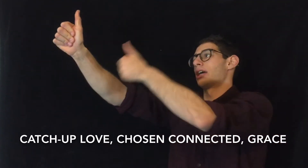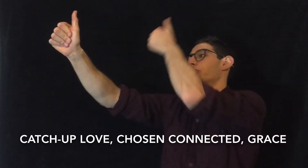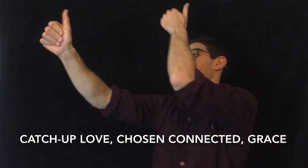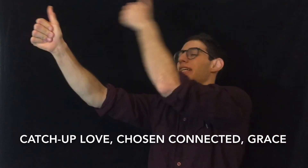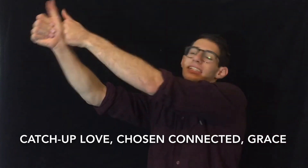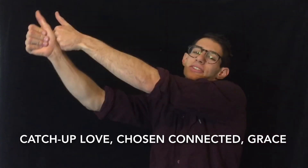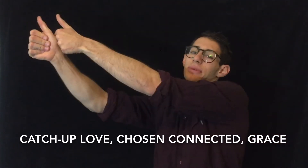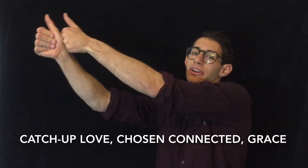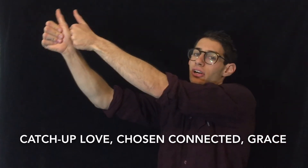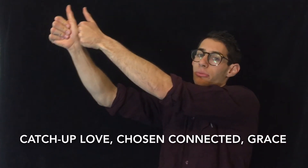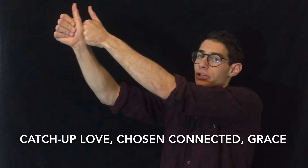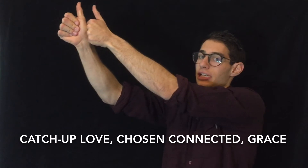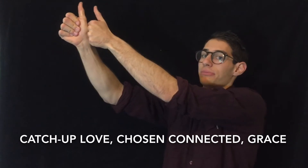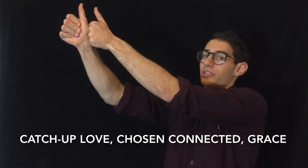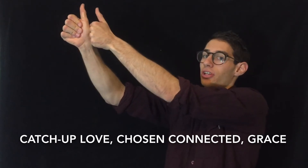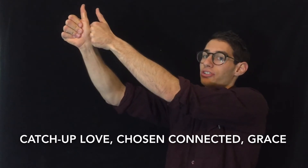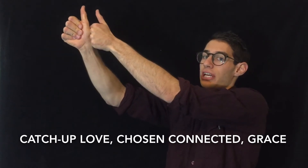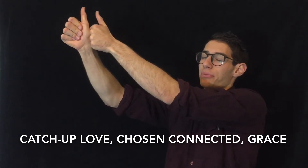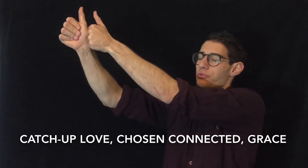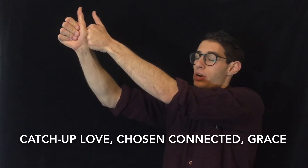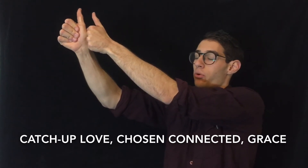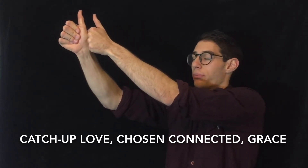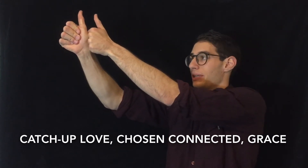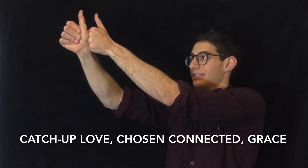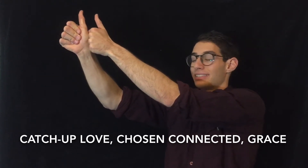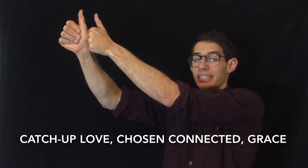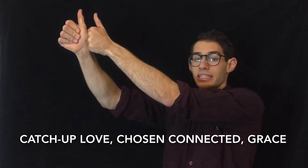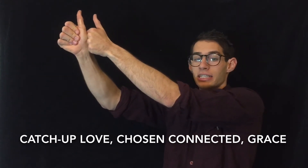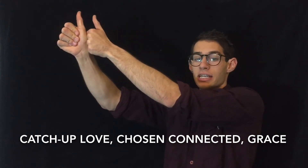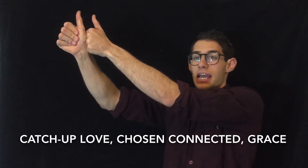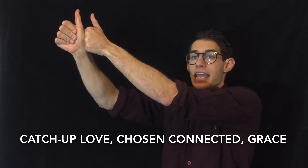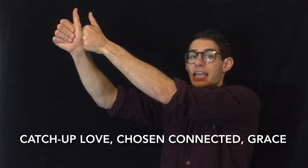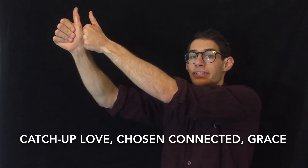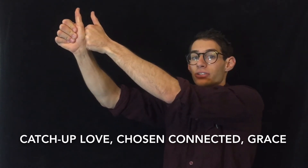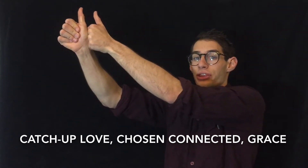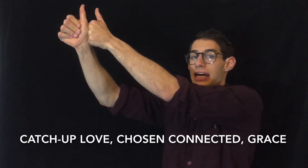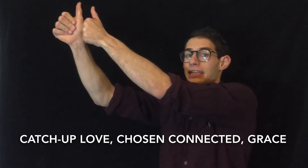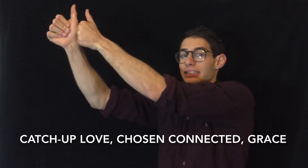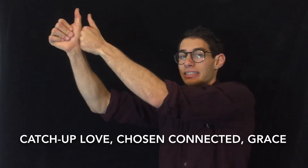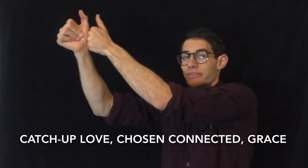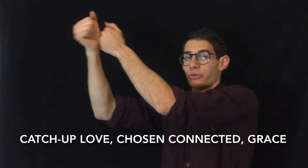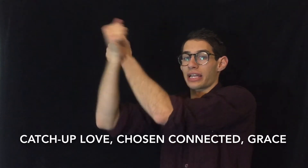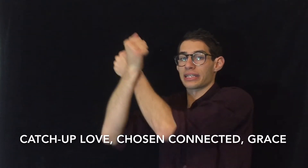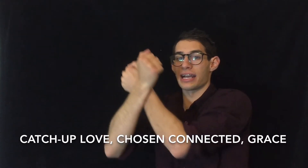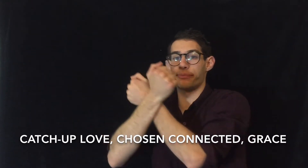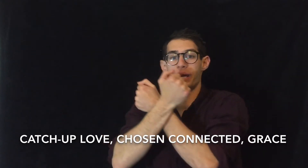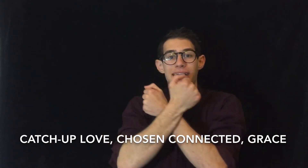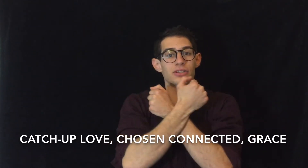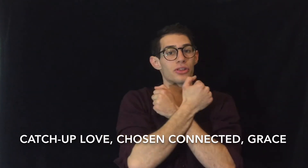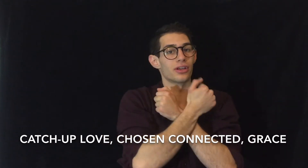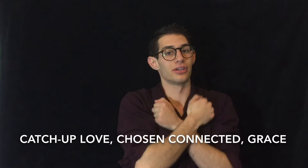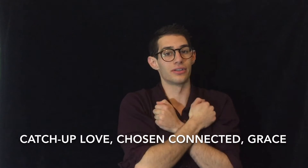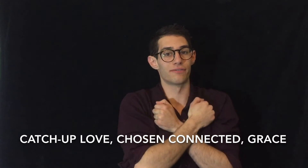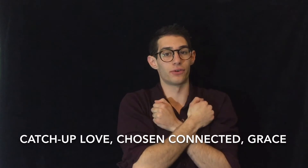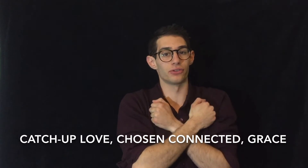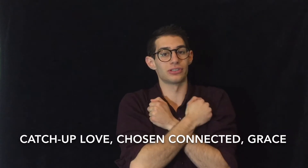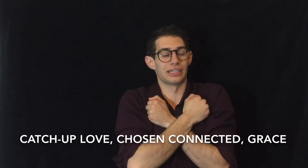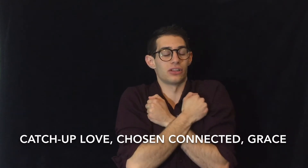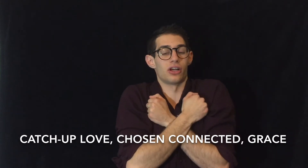Round, hit. It doesn't matter how many times it does that, but you might want to be in sync. And so that we're like now back into the folds and love